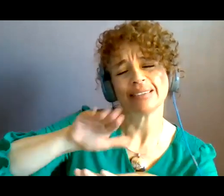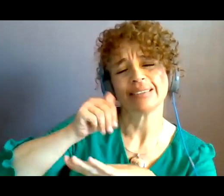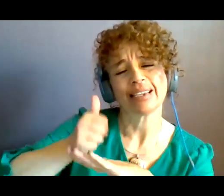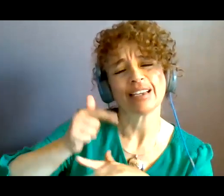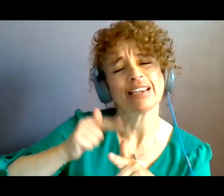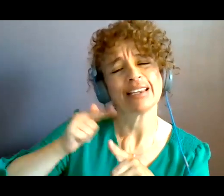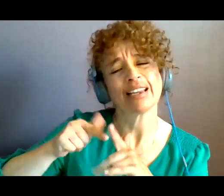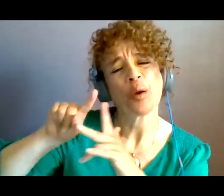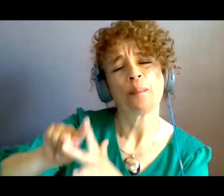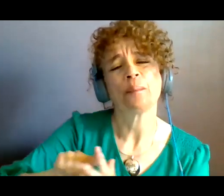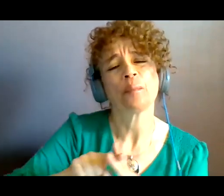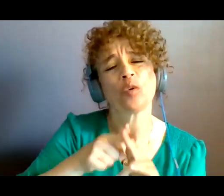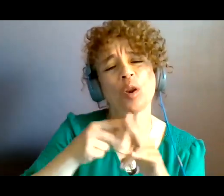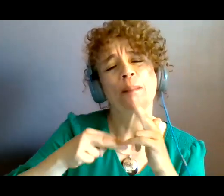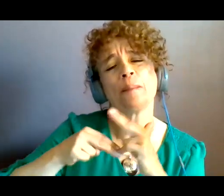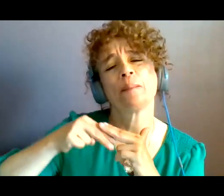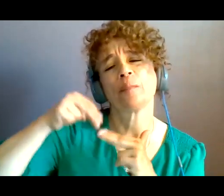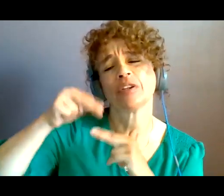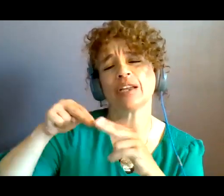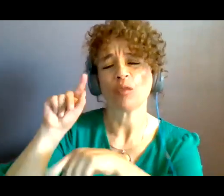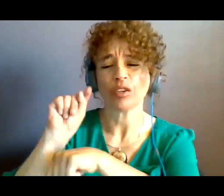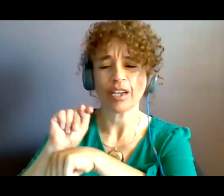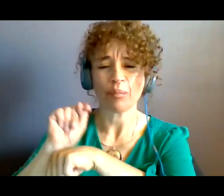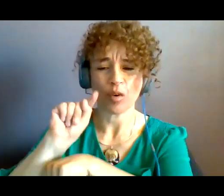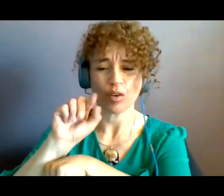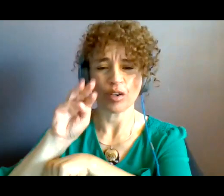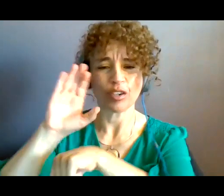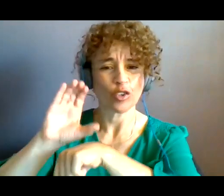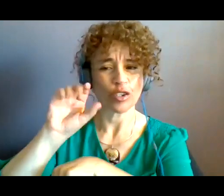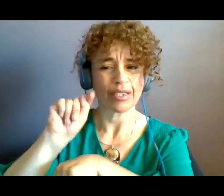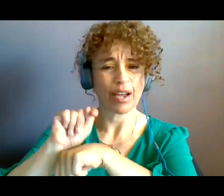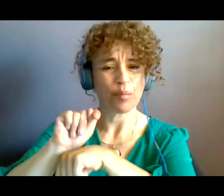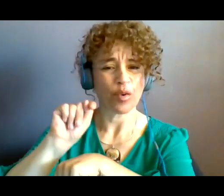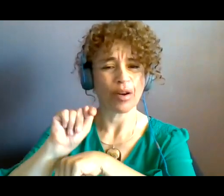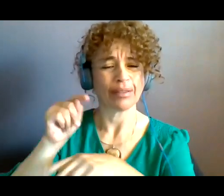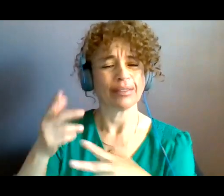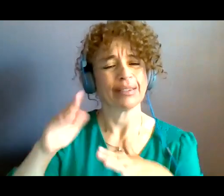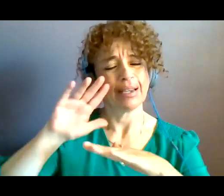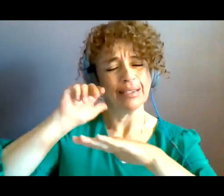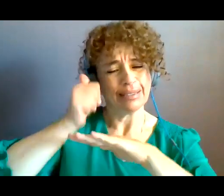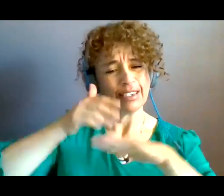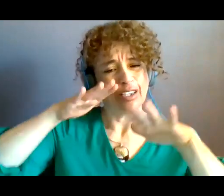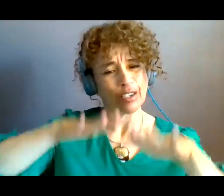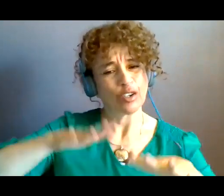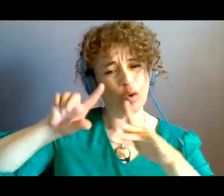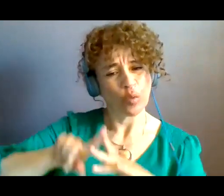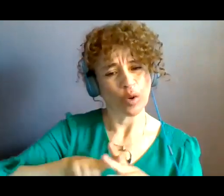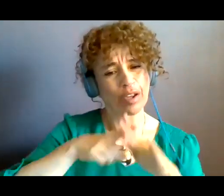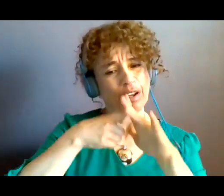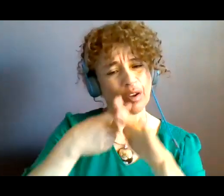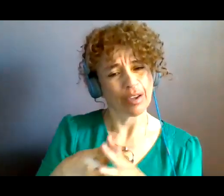they began to build temples, and they settled down and began to